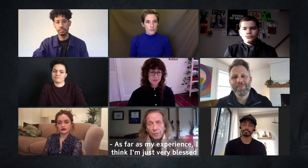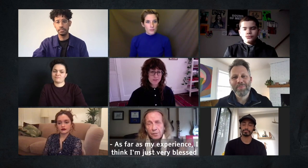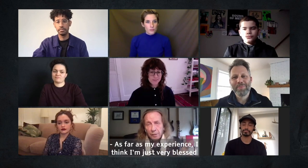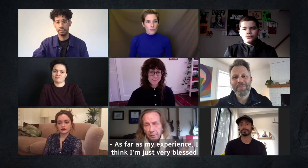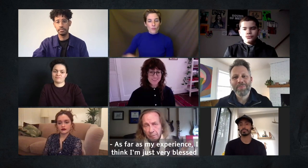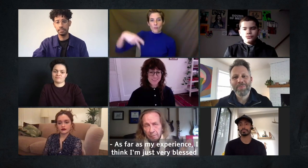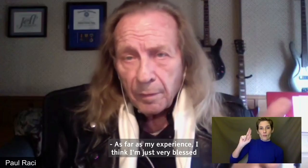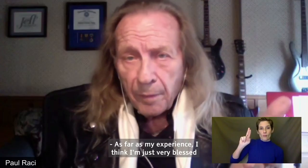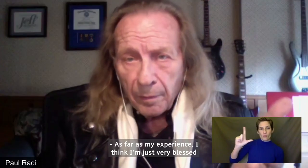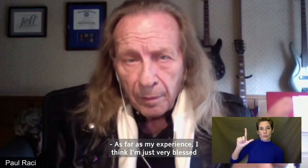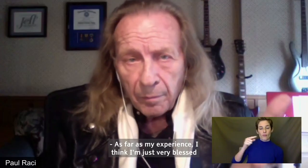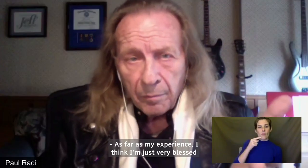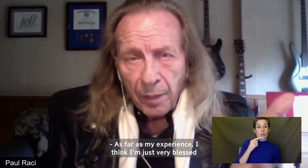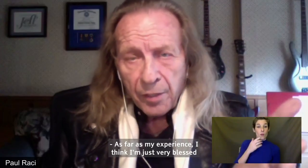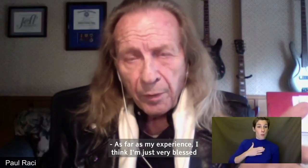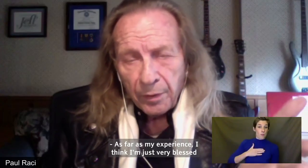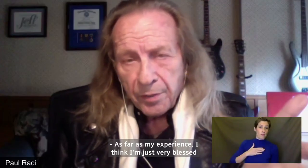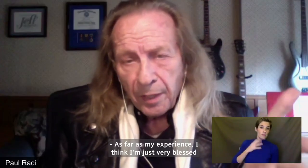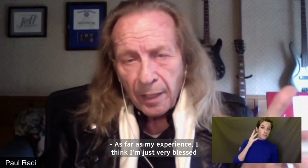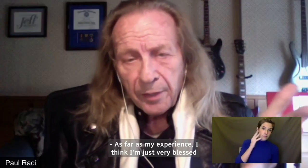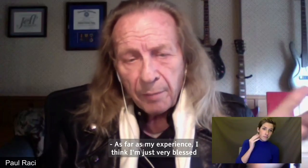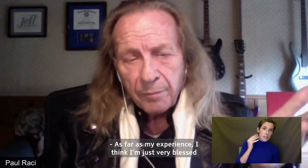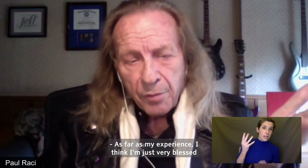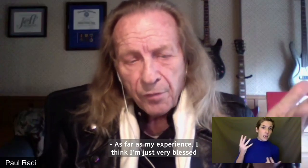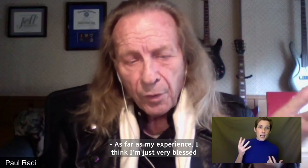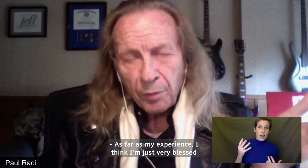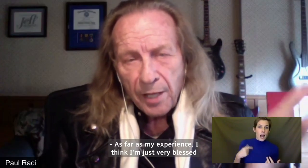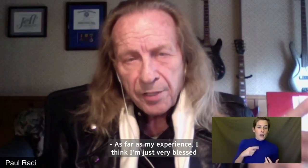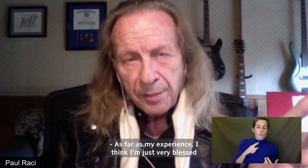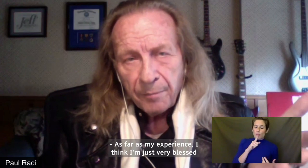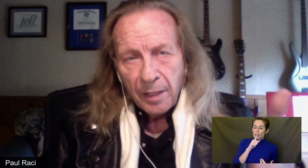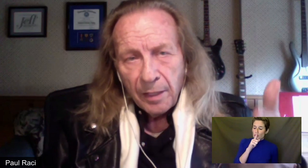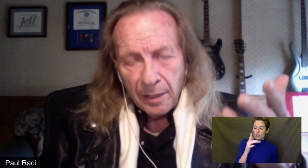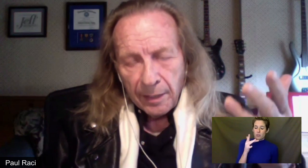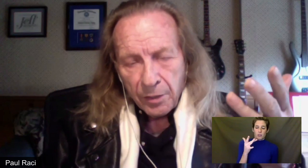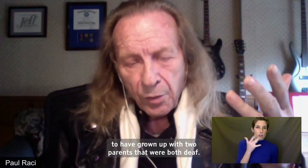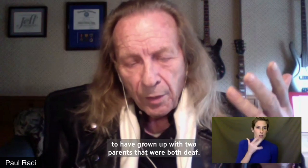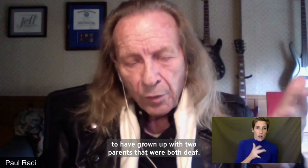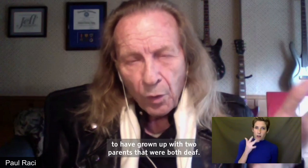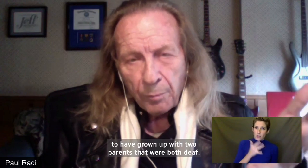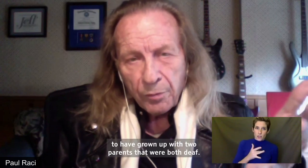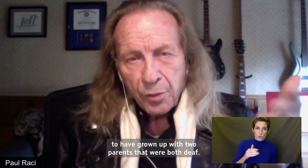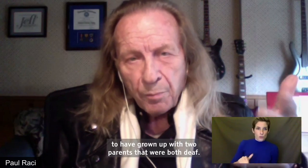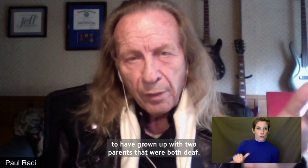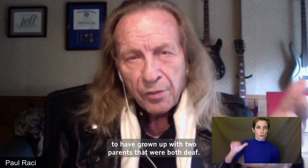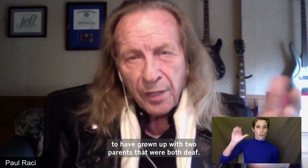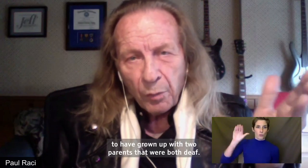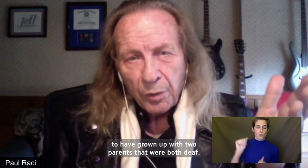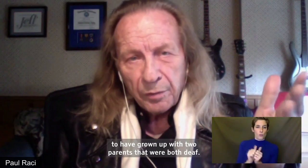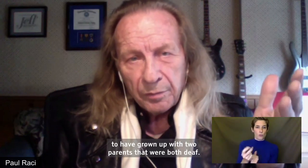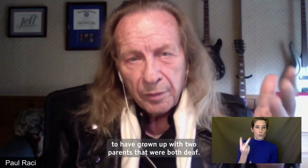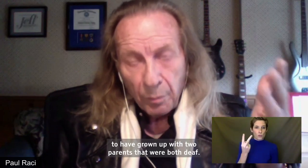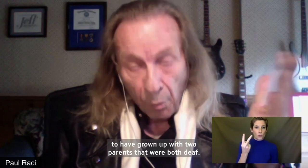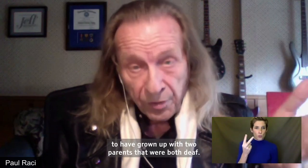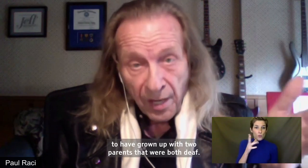As far as my experience, I think I'm just very blessed to have grown up with two parents that